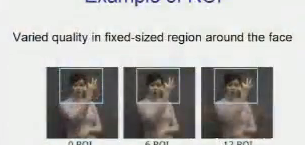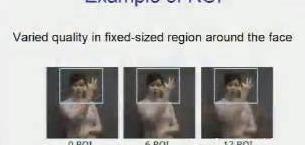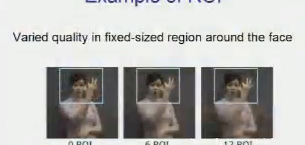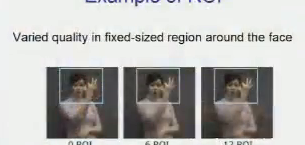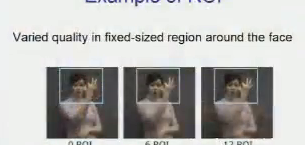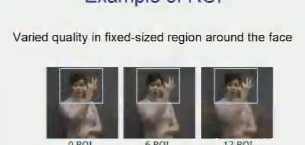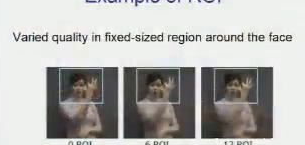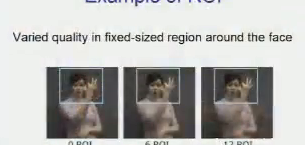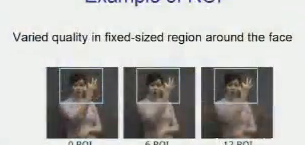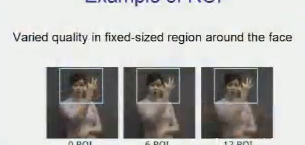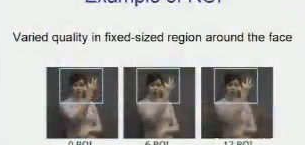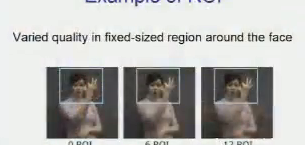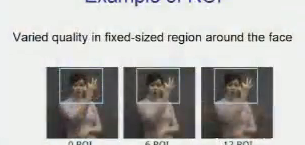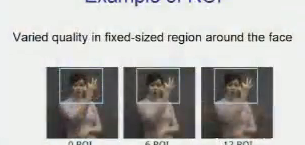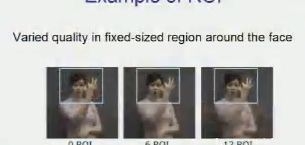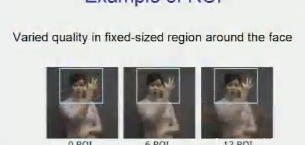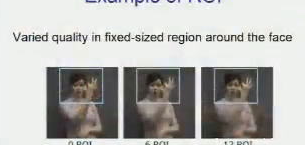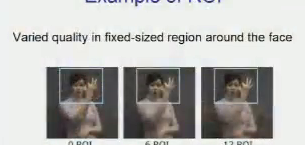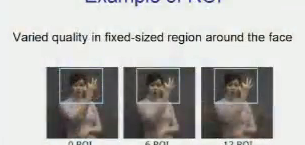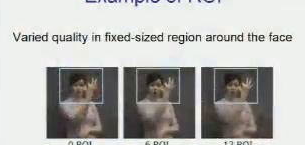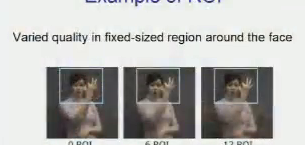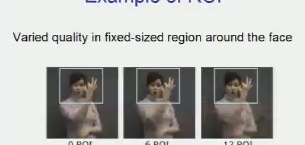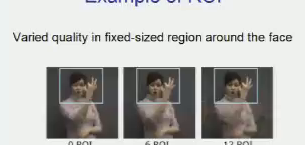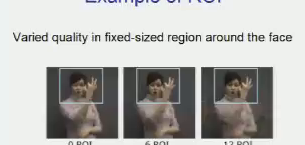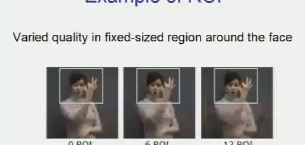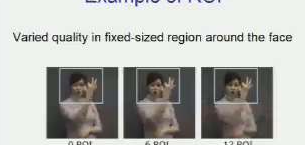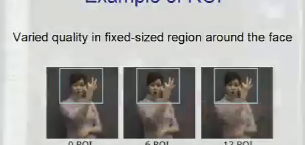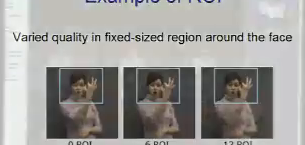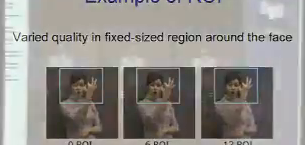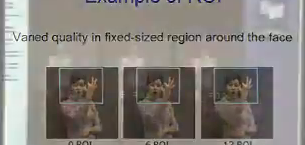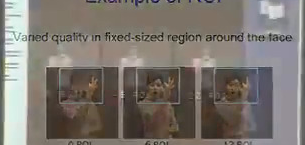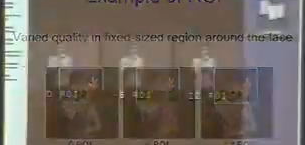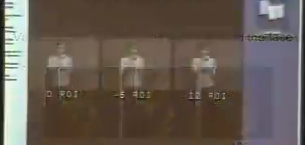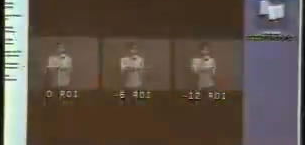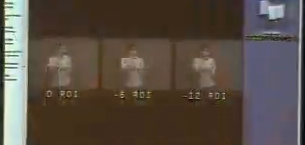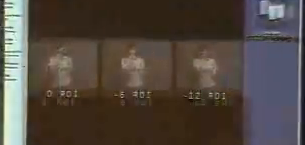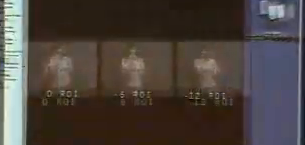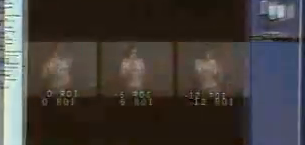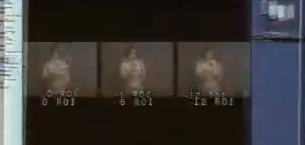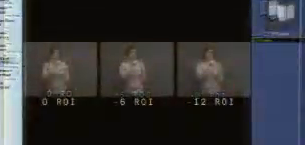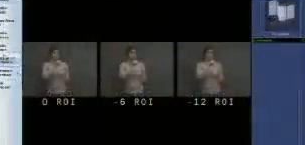So which one? This one here, yeah. So let's play that.